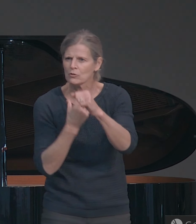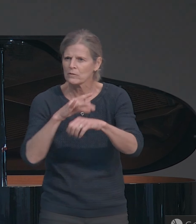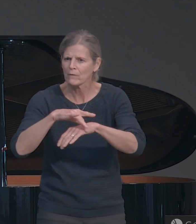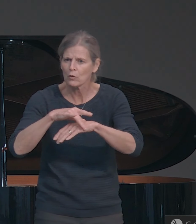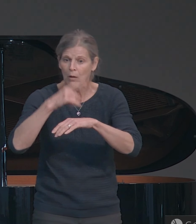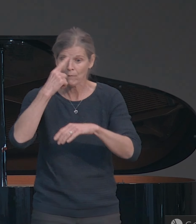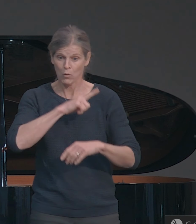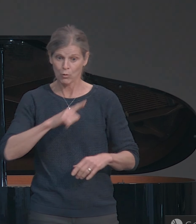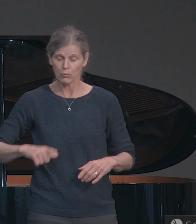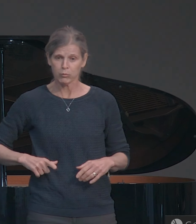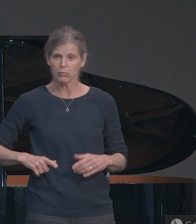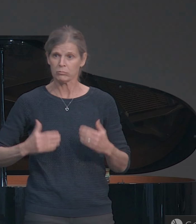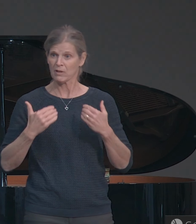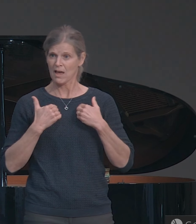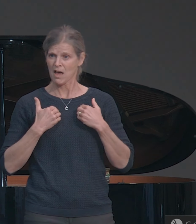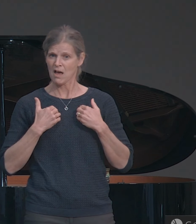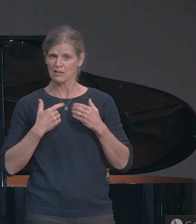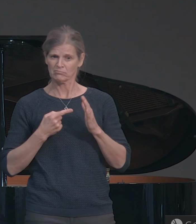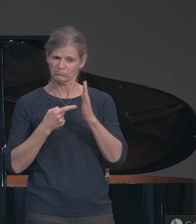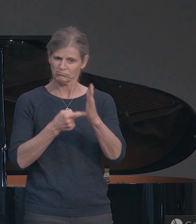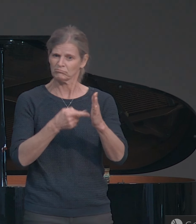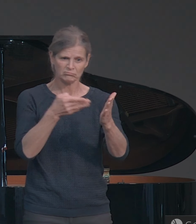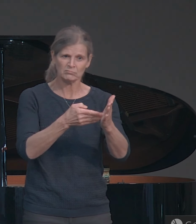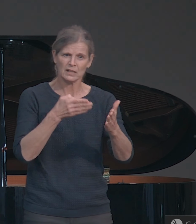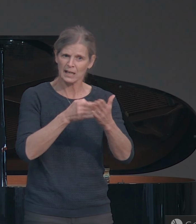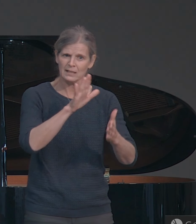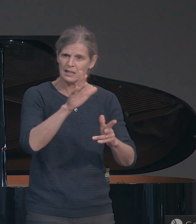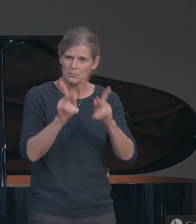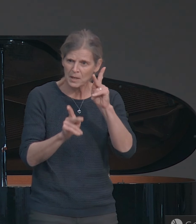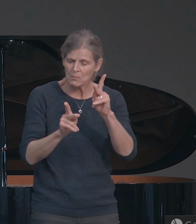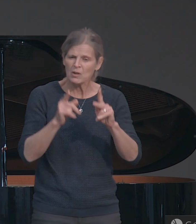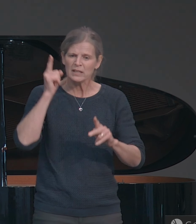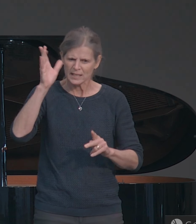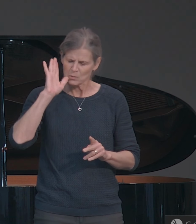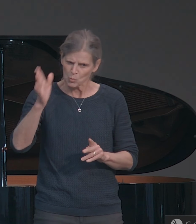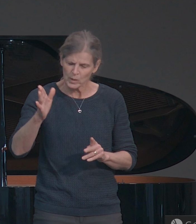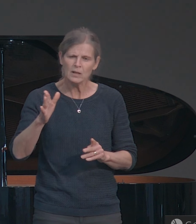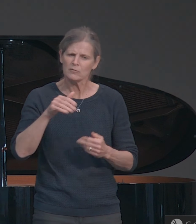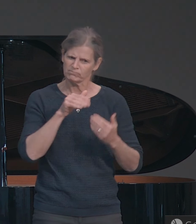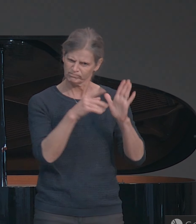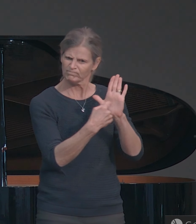the Lord has an indictment against his people, and he will contend with Israel.